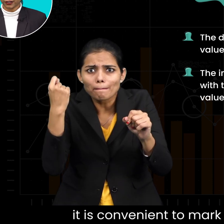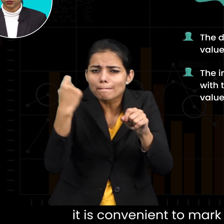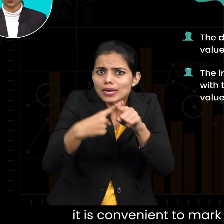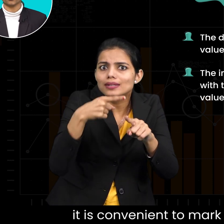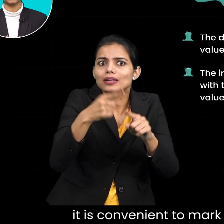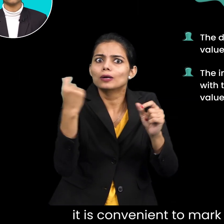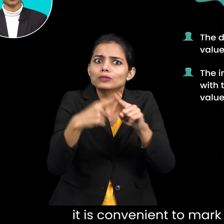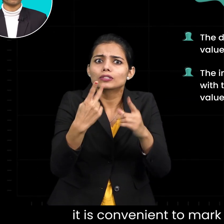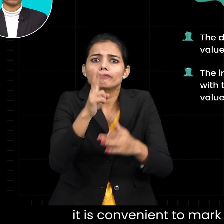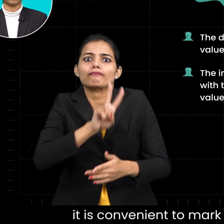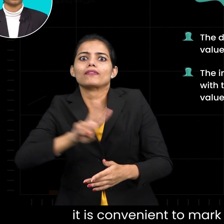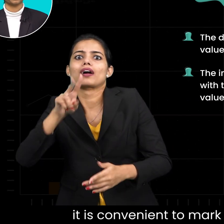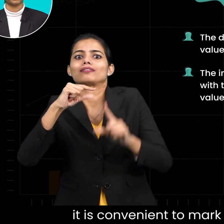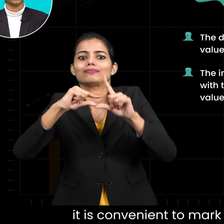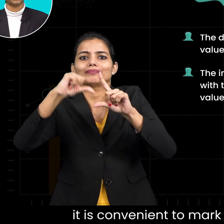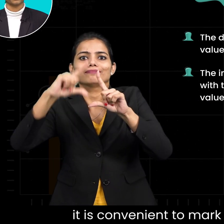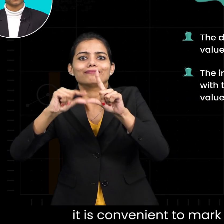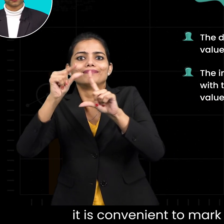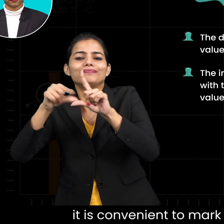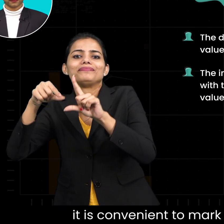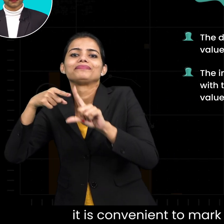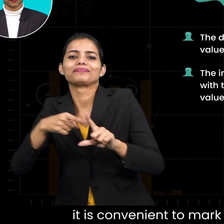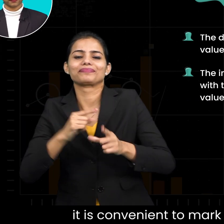the values on the graph.